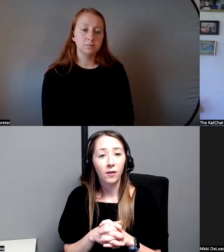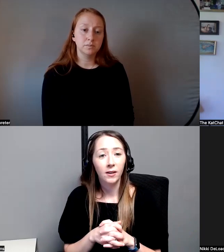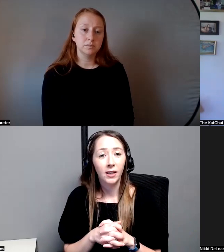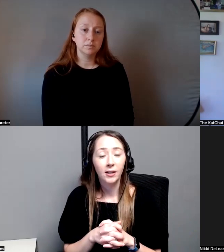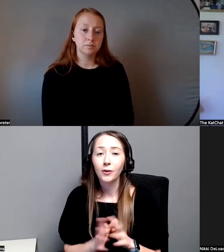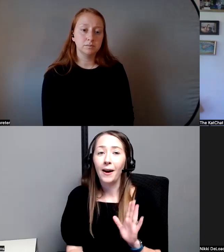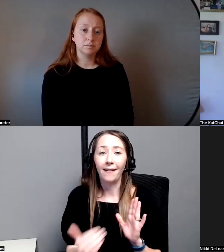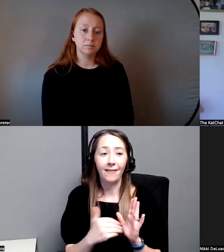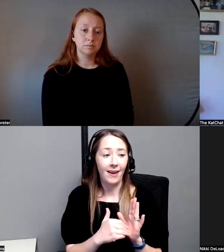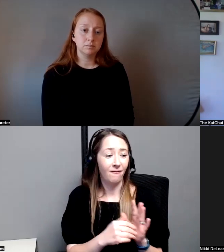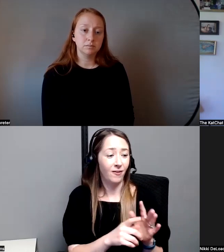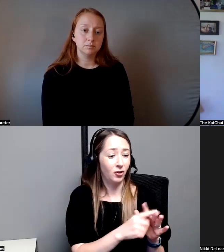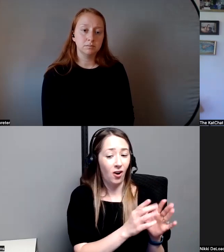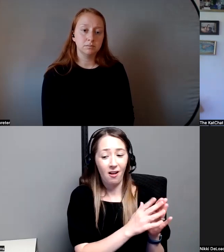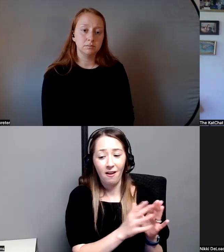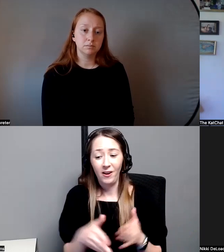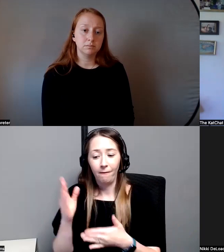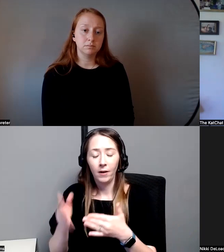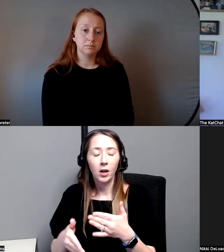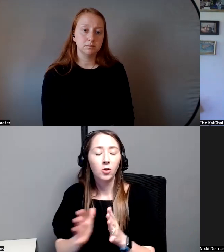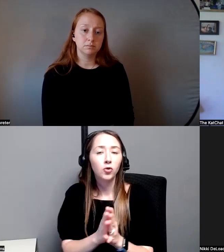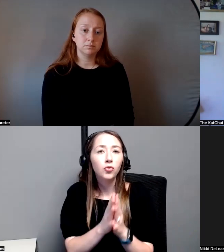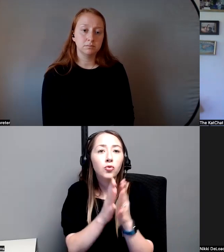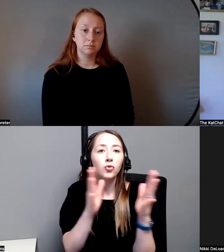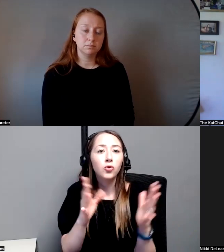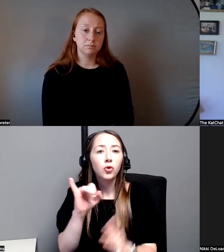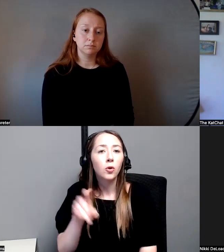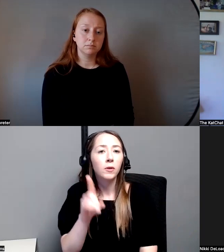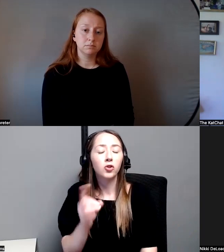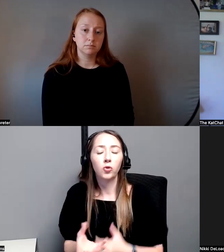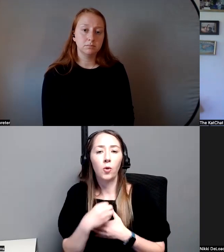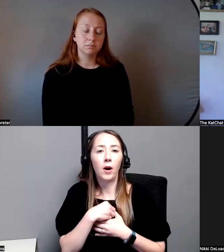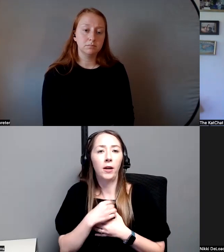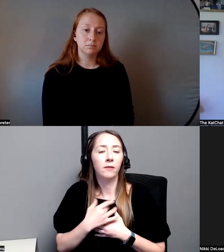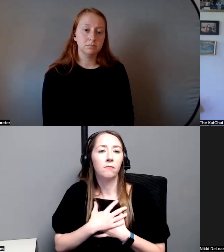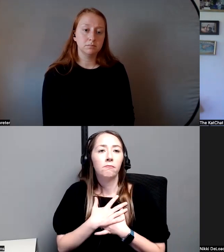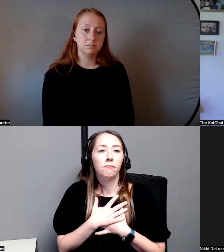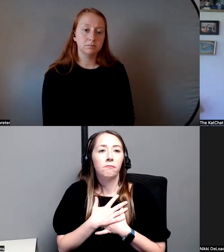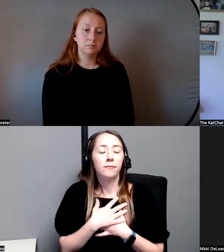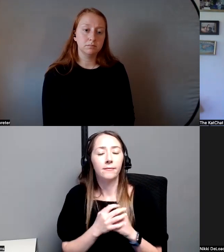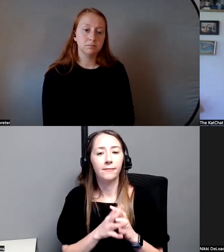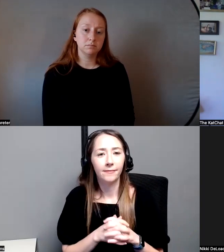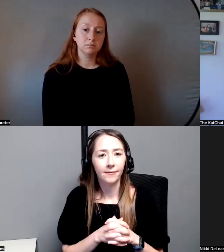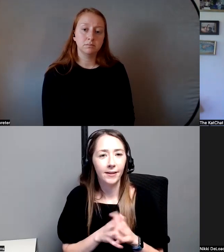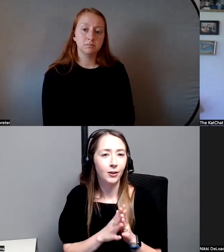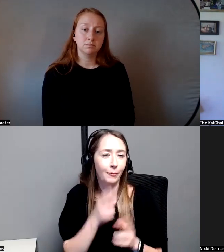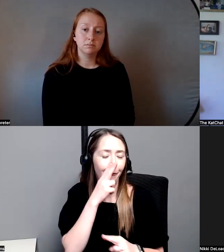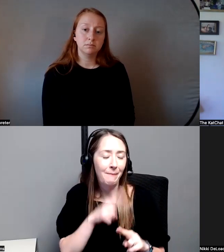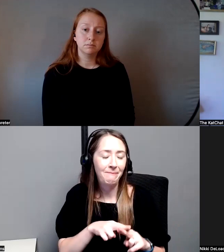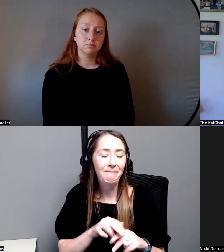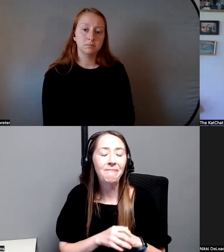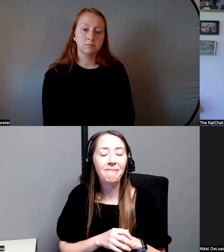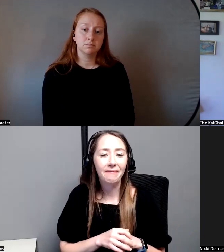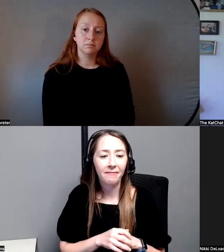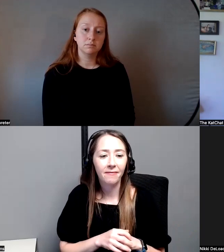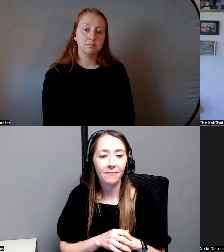joy from start to finish. We had so much fun. Um, and I think that when